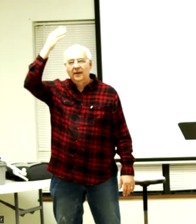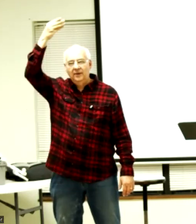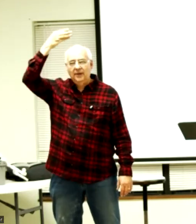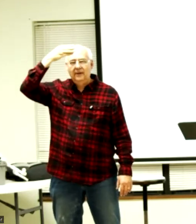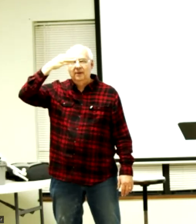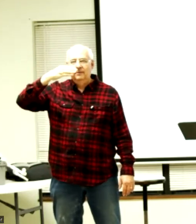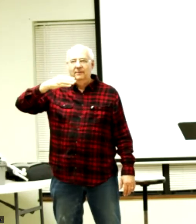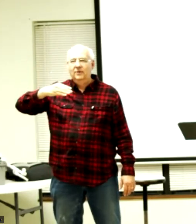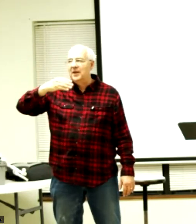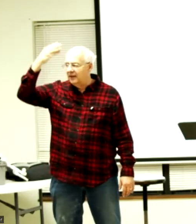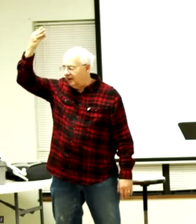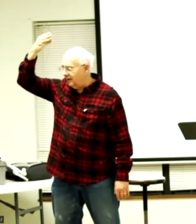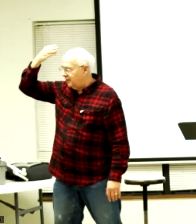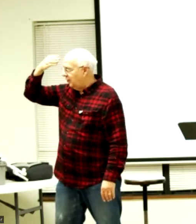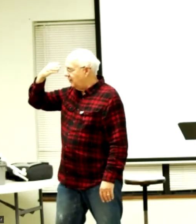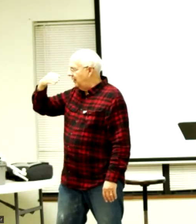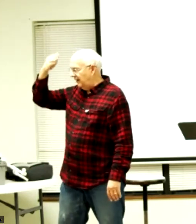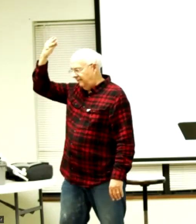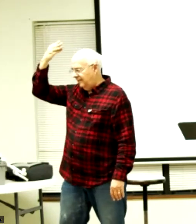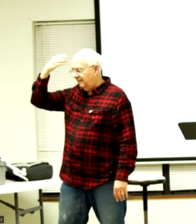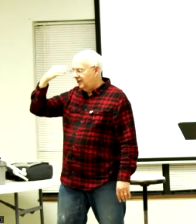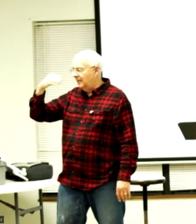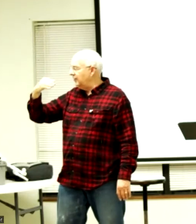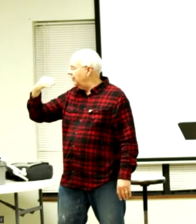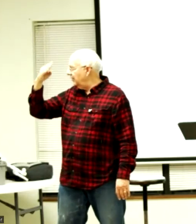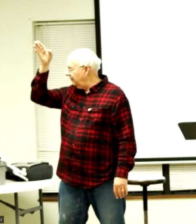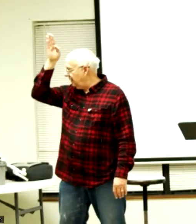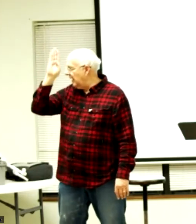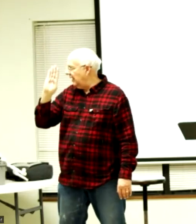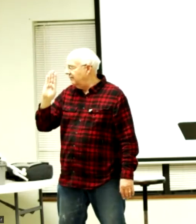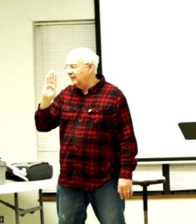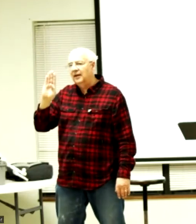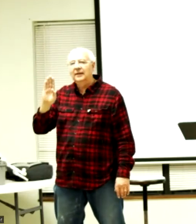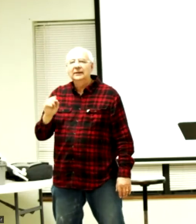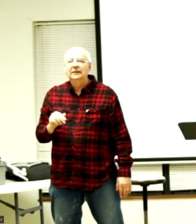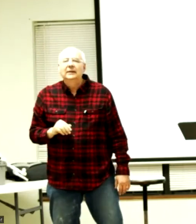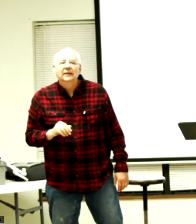kind of doing a little, to me, it's a little circle, semicircle, God, okay?